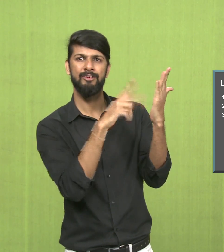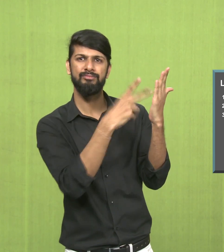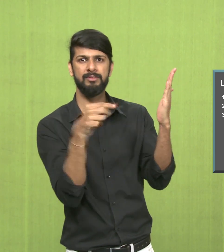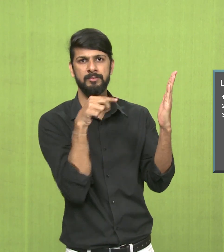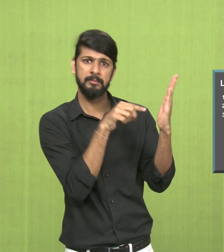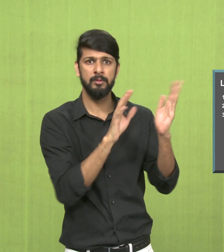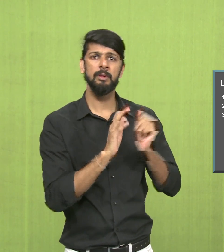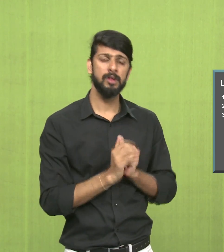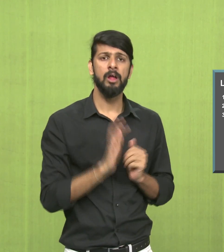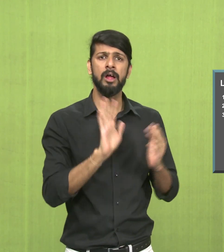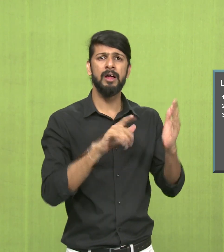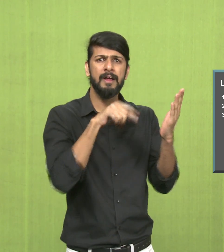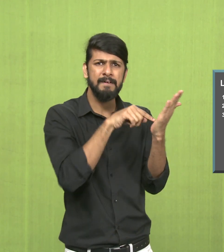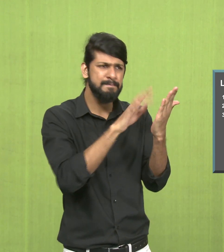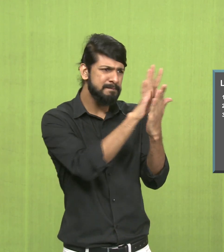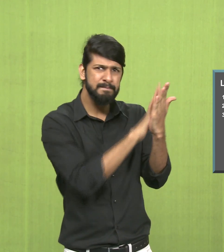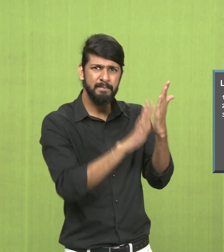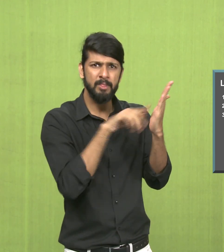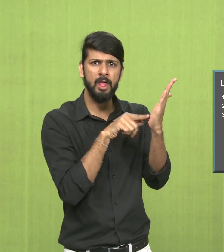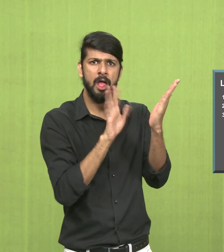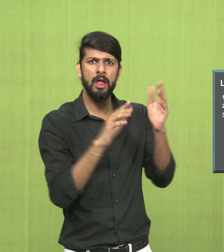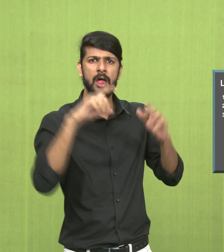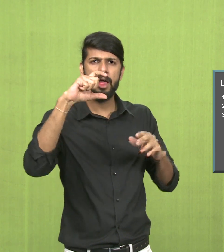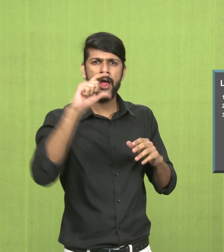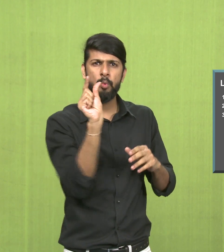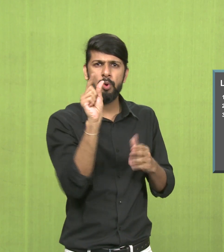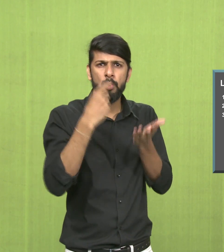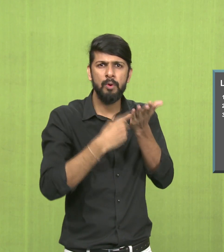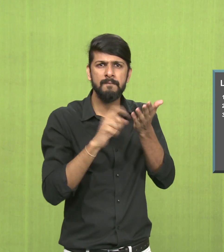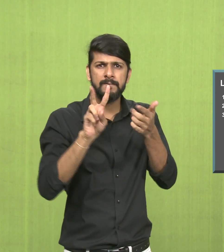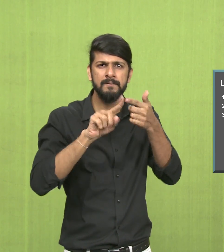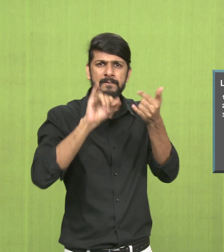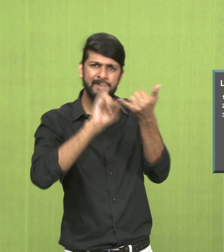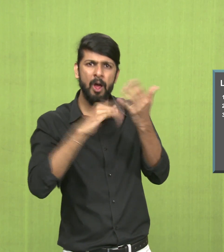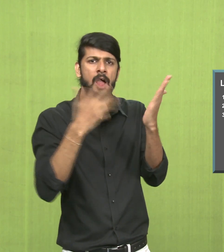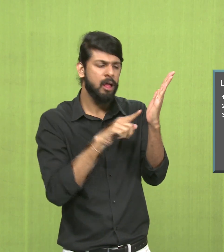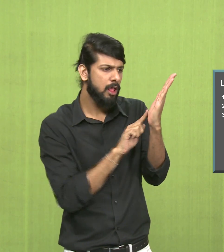shapes. The engravings have been done in these two kind of shapes,